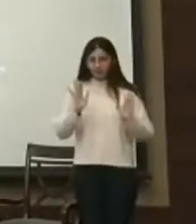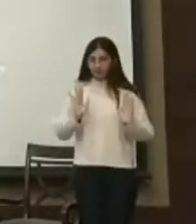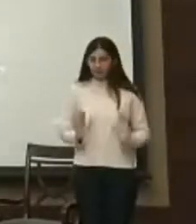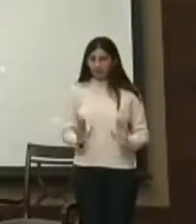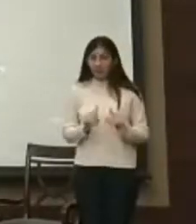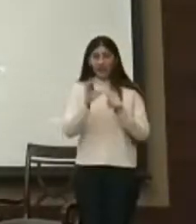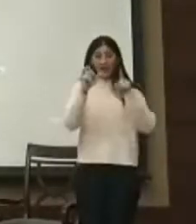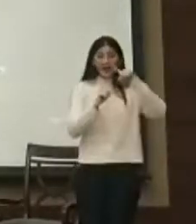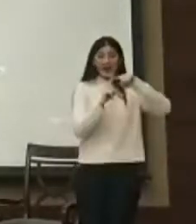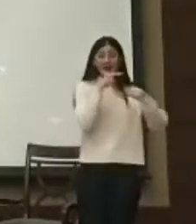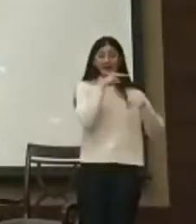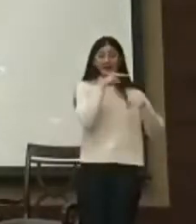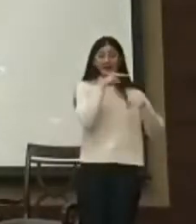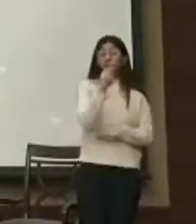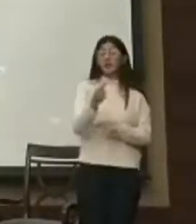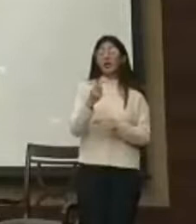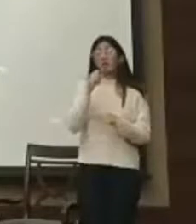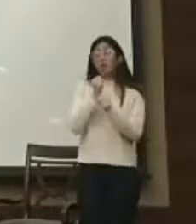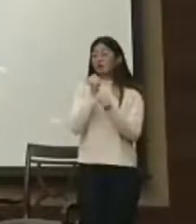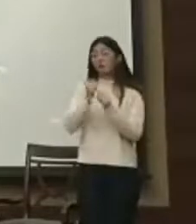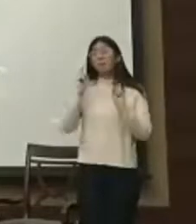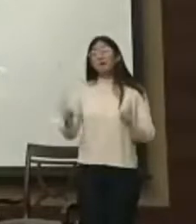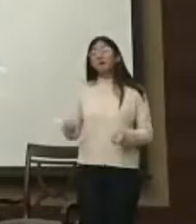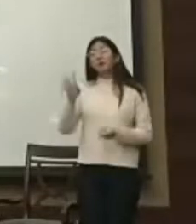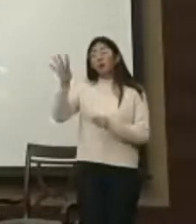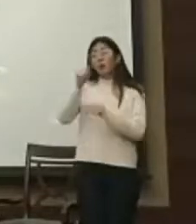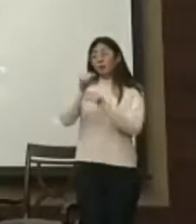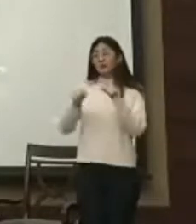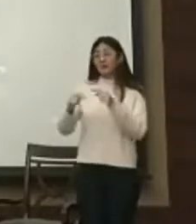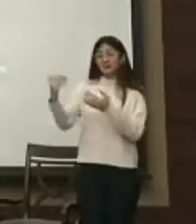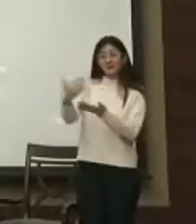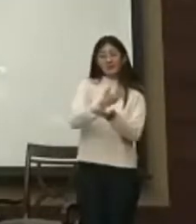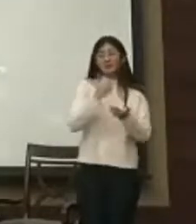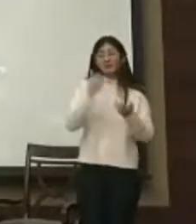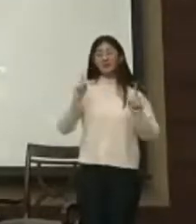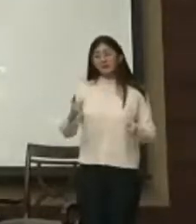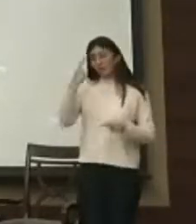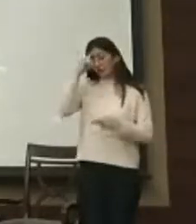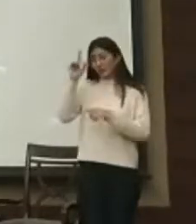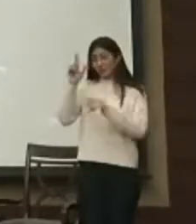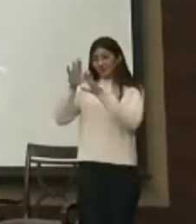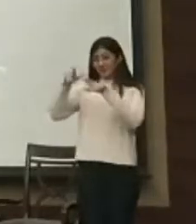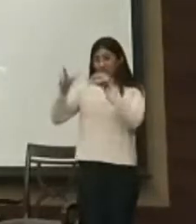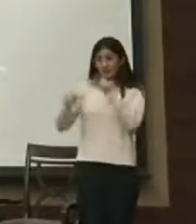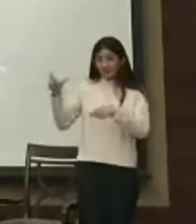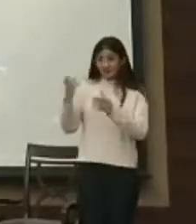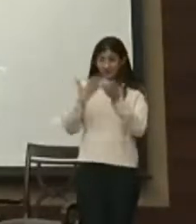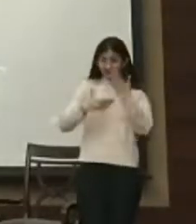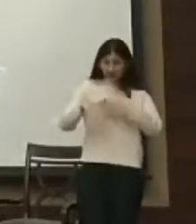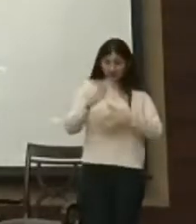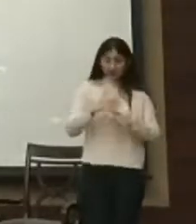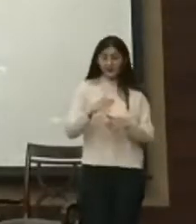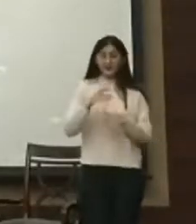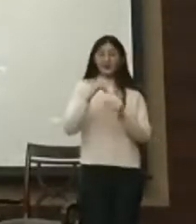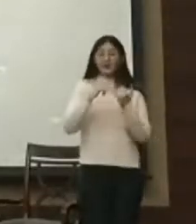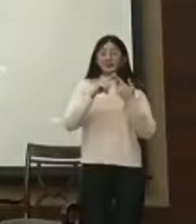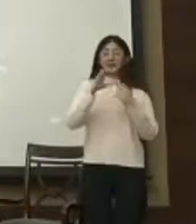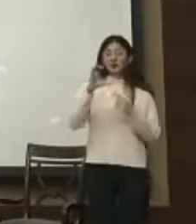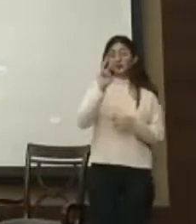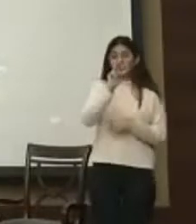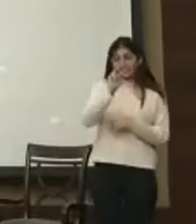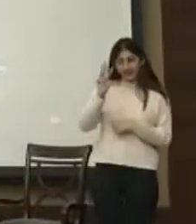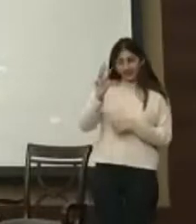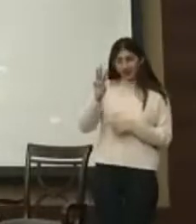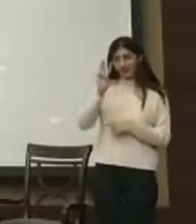that the government must reserve at least 4% of the seats for people with benchmark disabilities under Section 33 and 34,